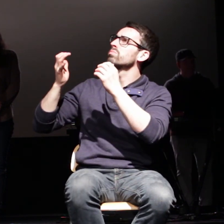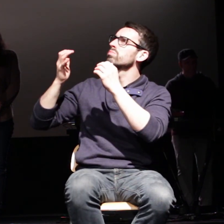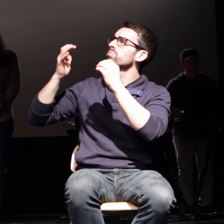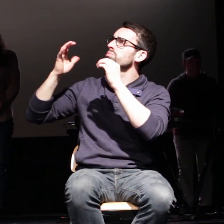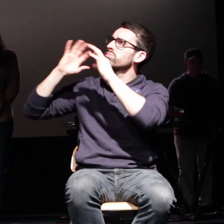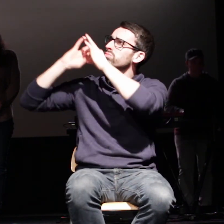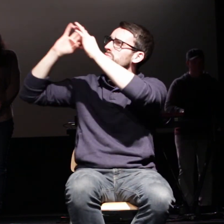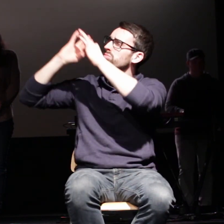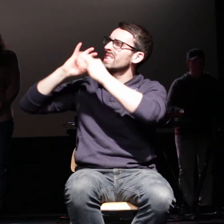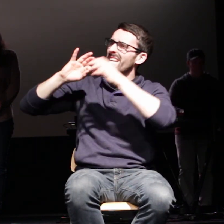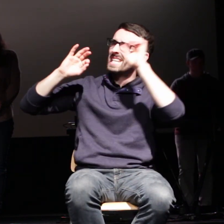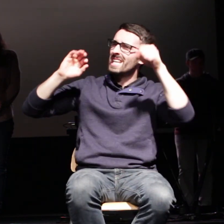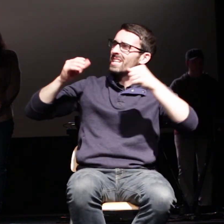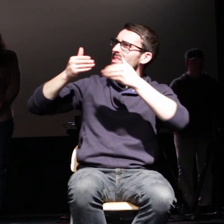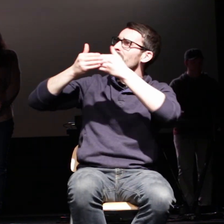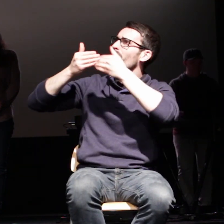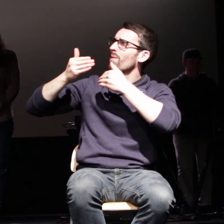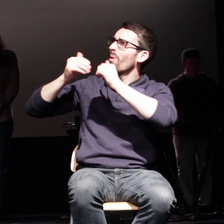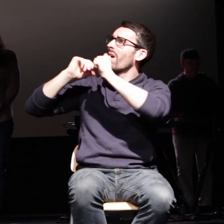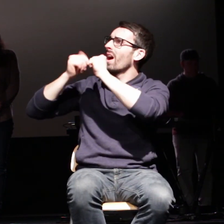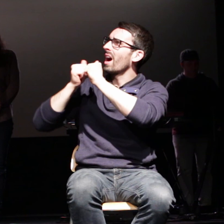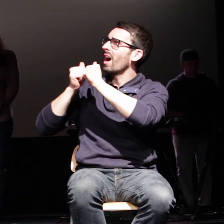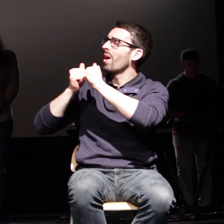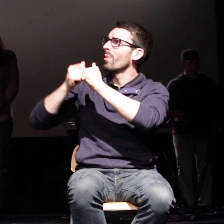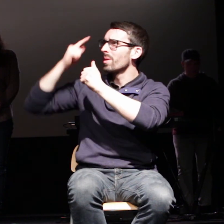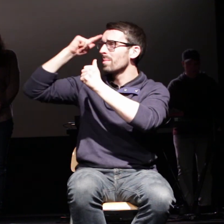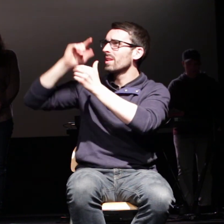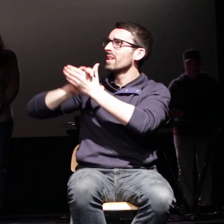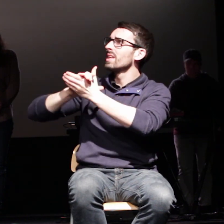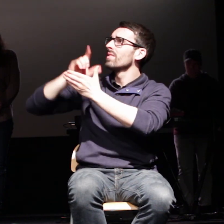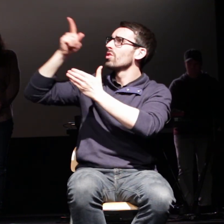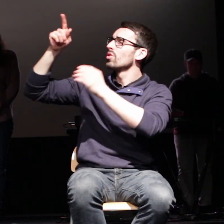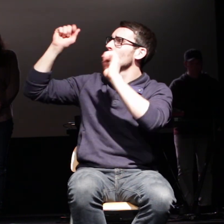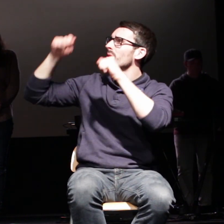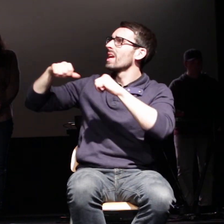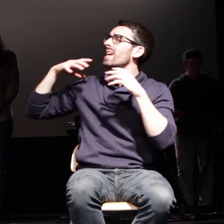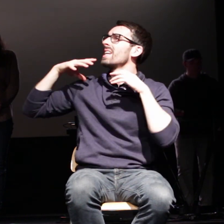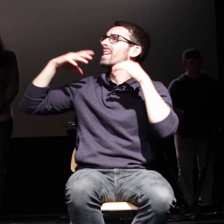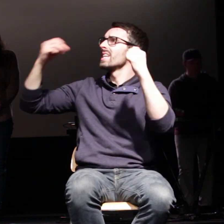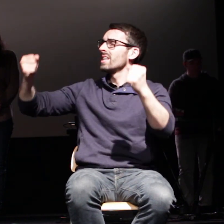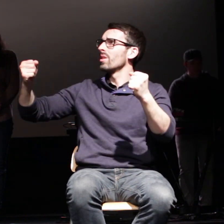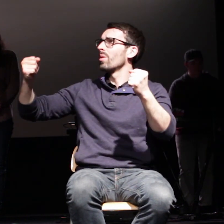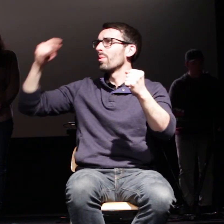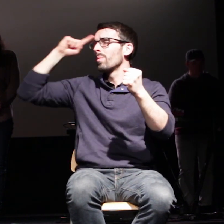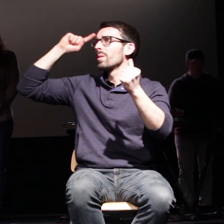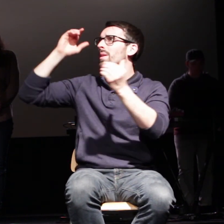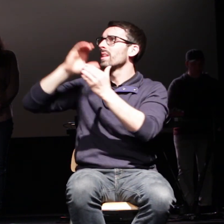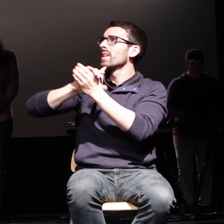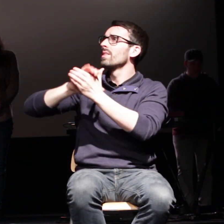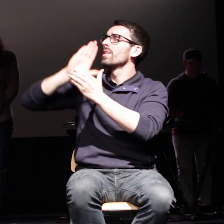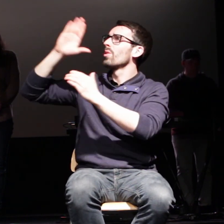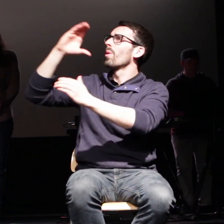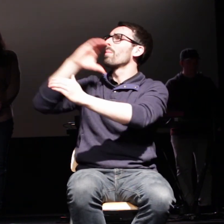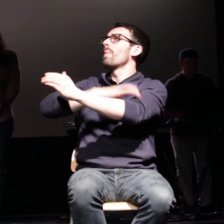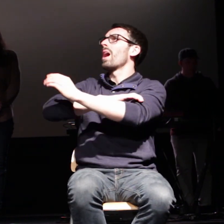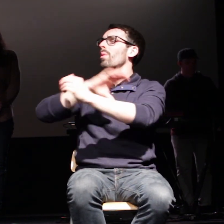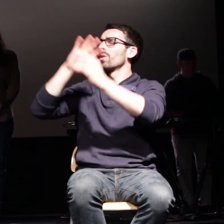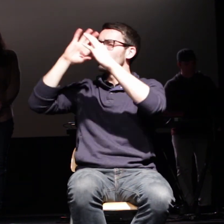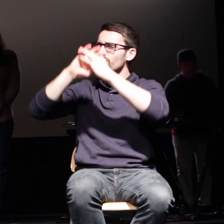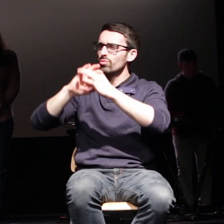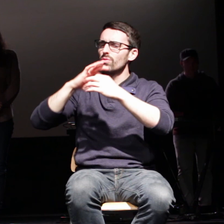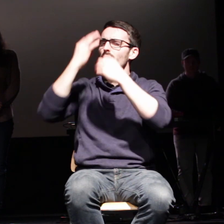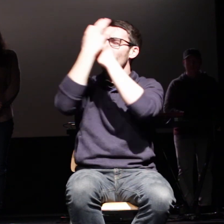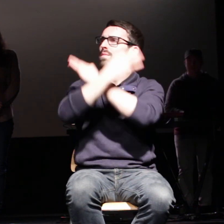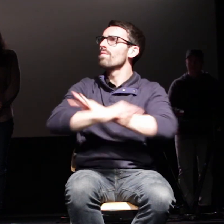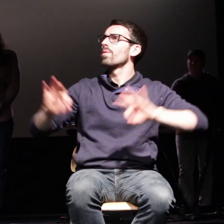us to do. And so this morning, Jesus, we say yes before how. This morning, we believe you can heal. We believe in your power to set people free. And we ask